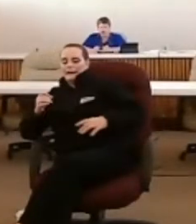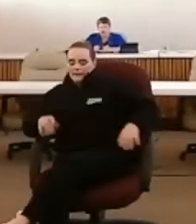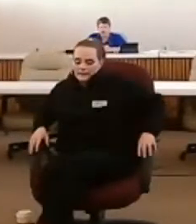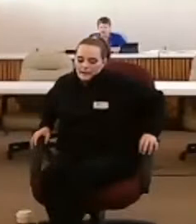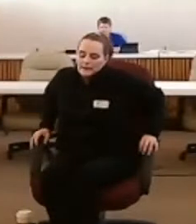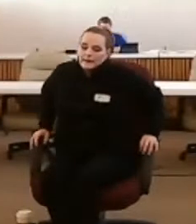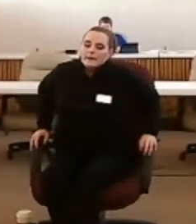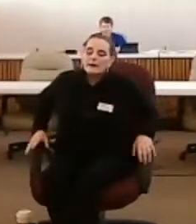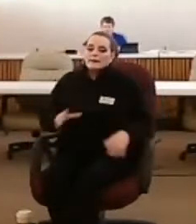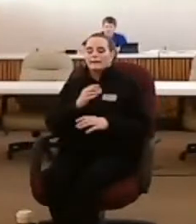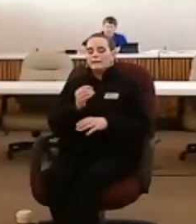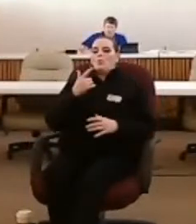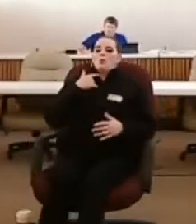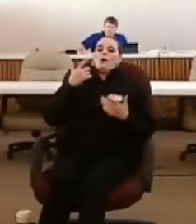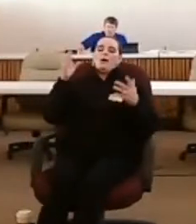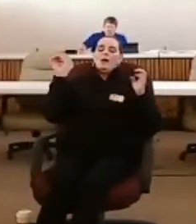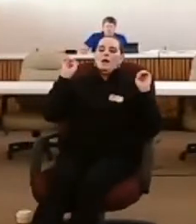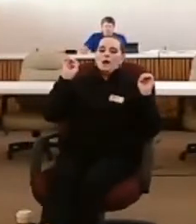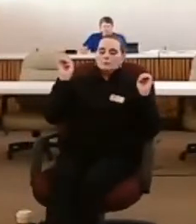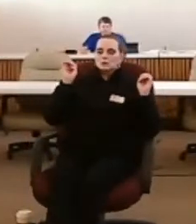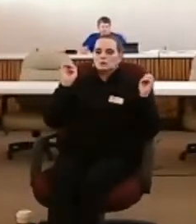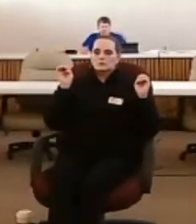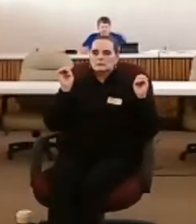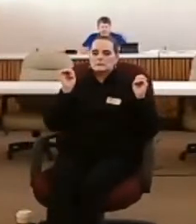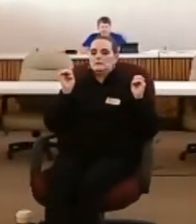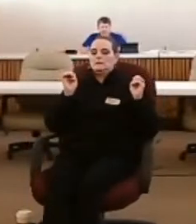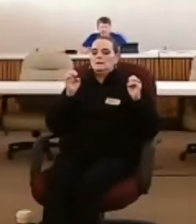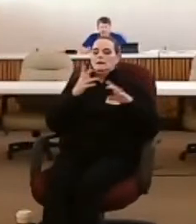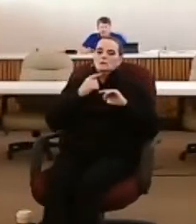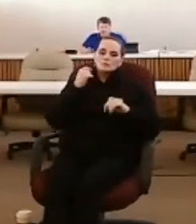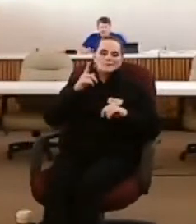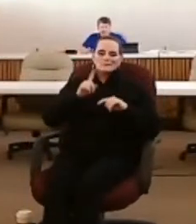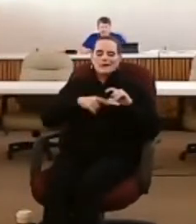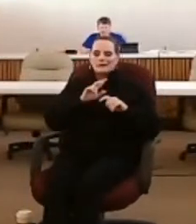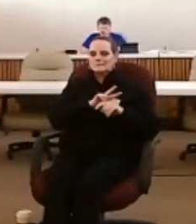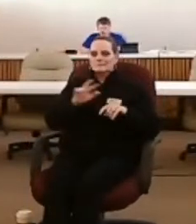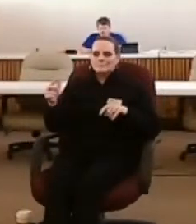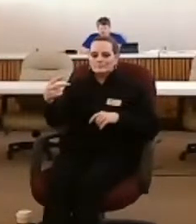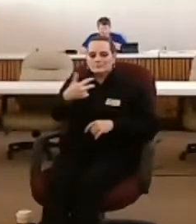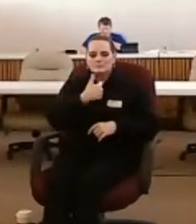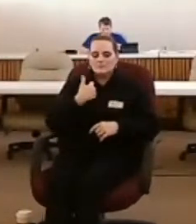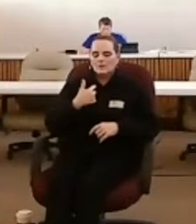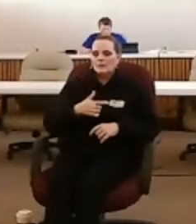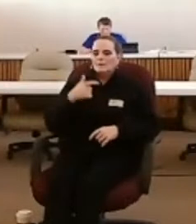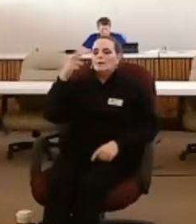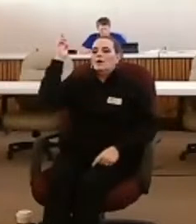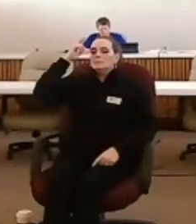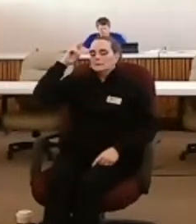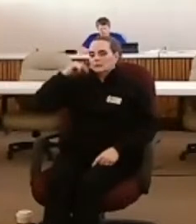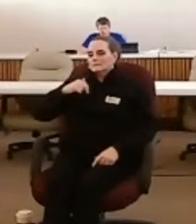have had trouble turning around in the cul-de-sacs because of vehicles parked along the side of the road.